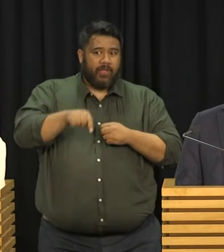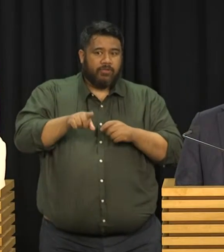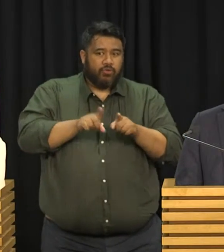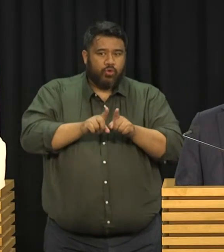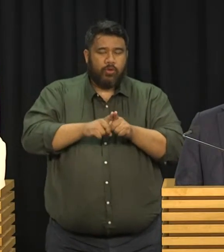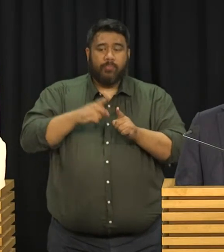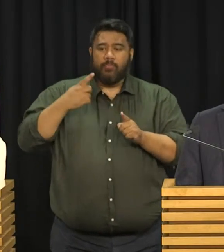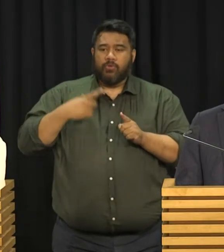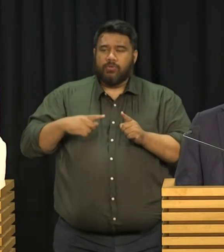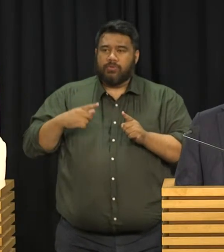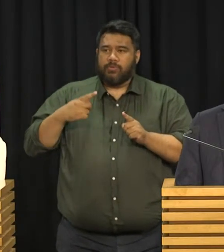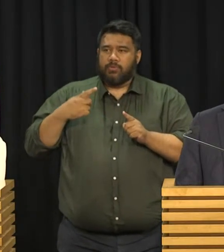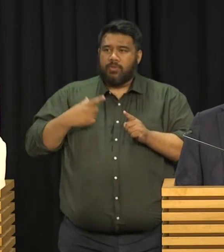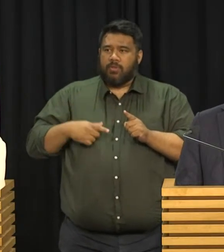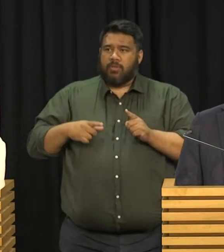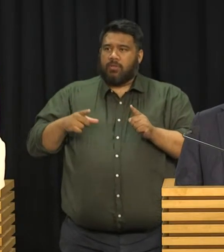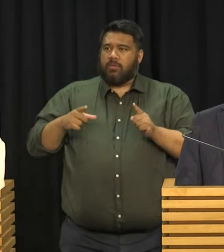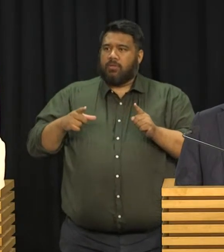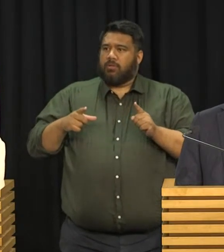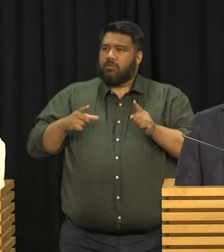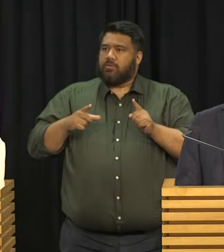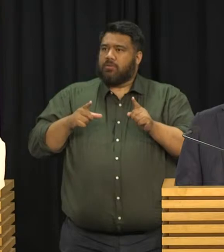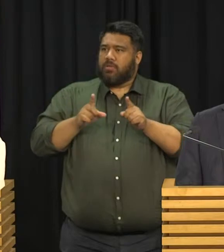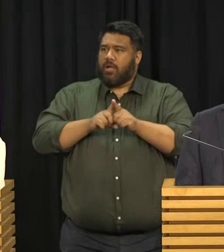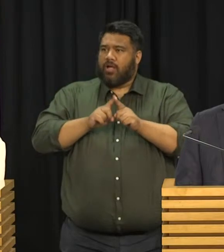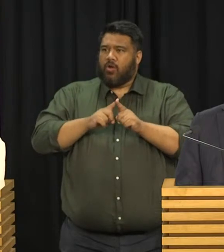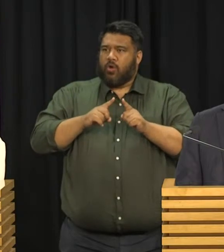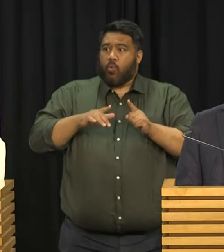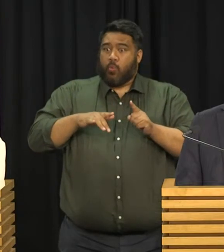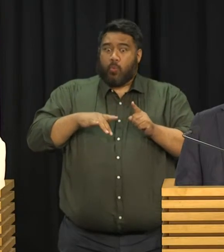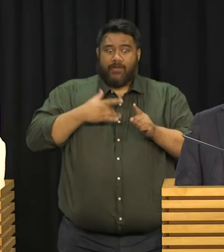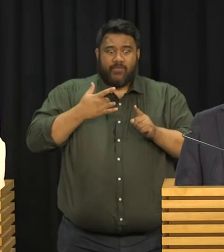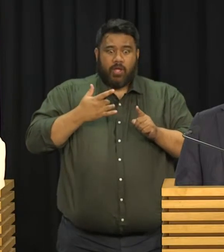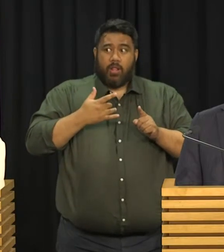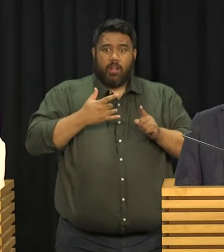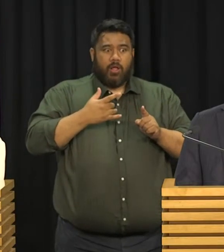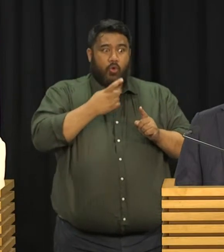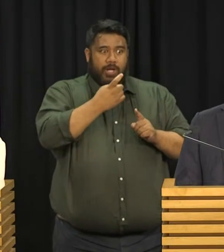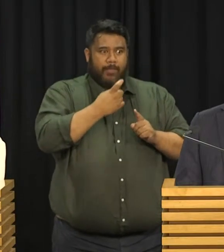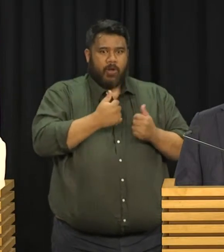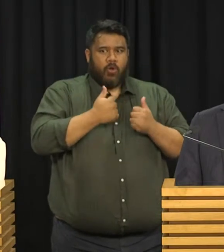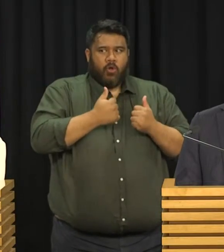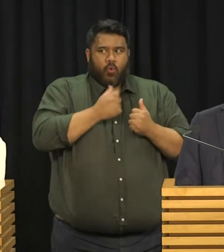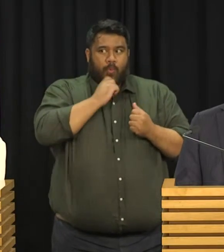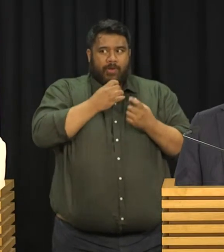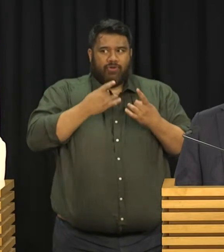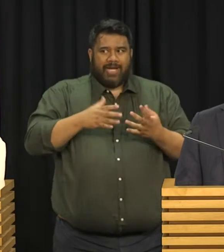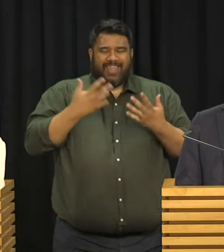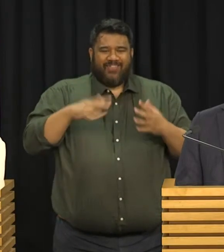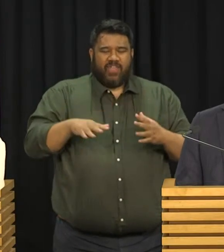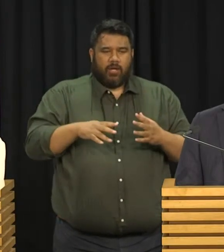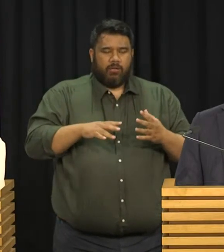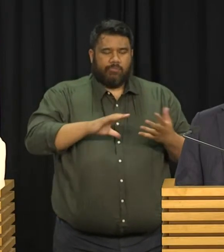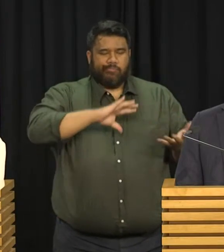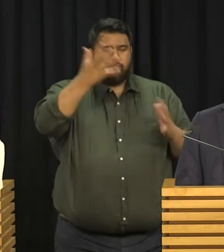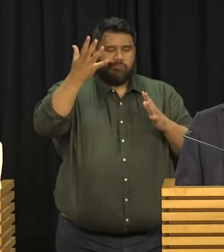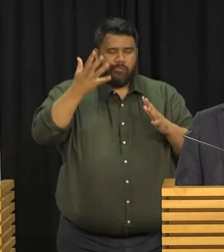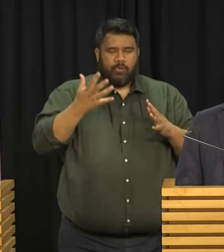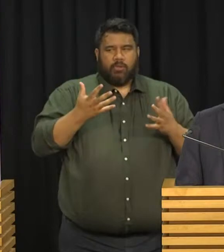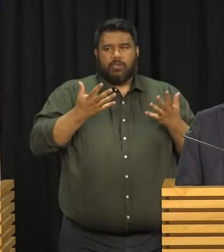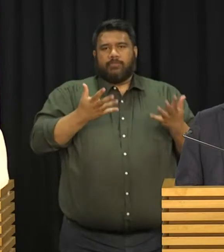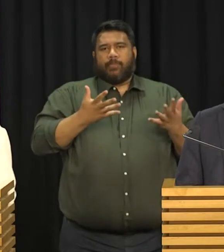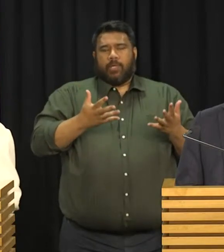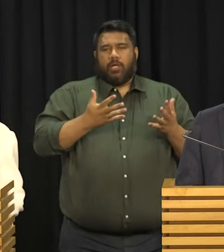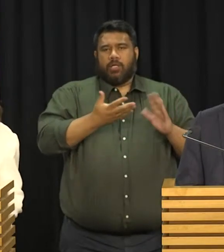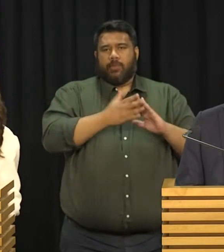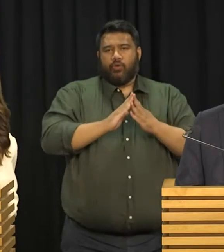though if there's every time we kind of get feeling like we're getting close, there's a community case somewhere and it all falls over. So, is there a